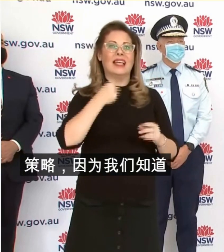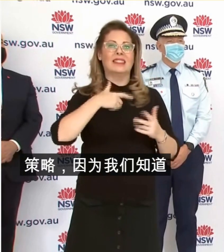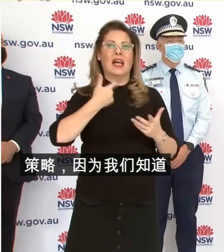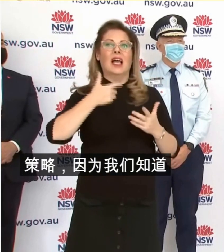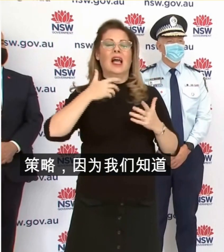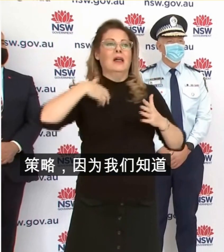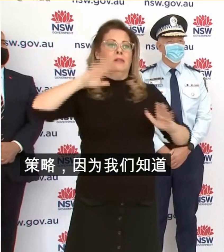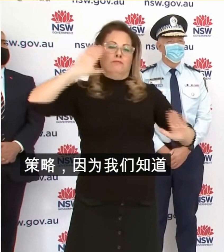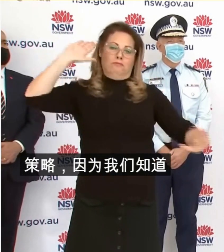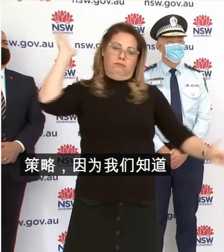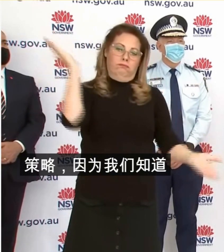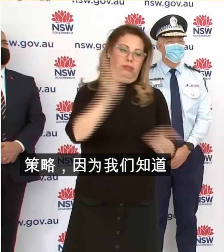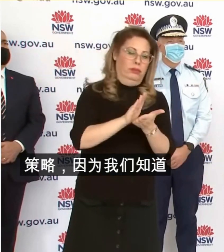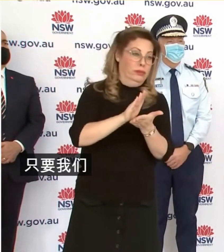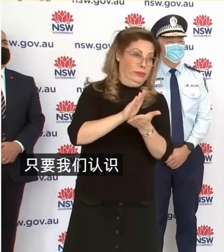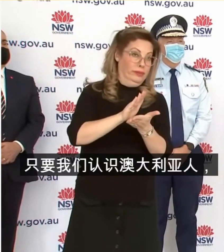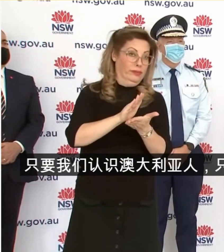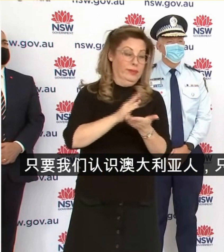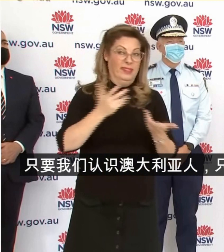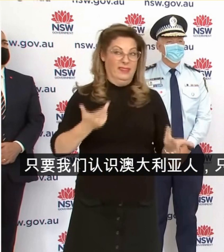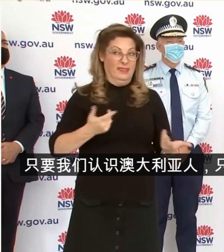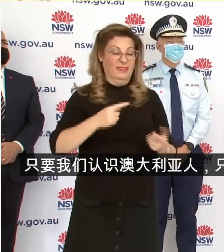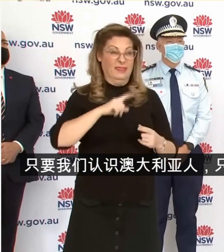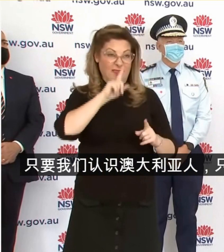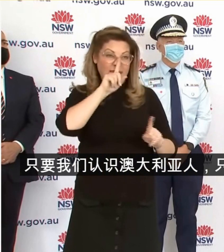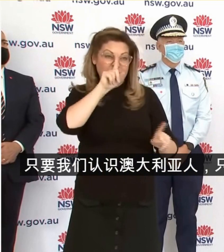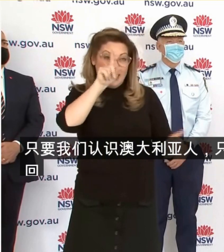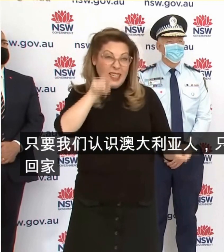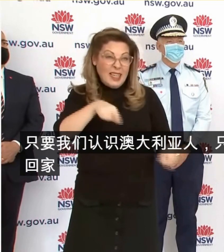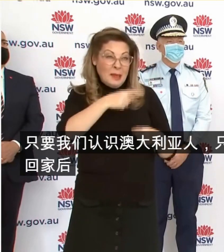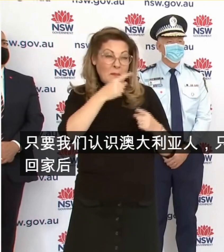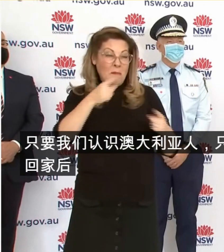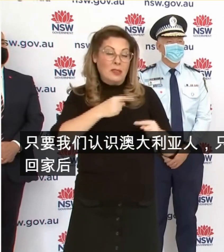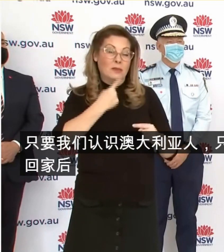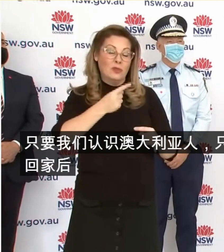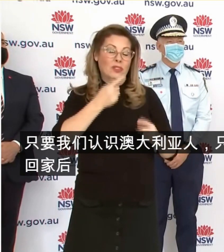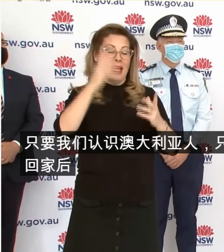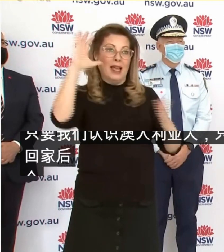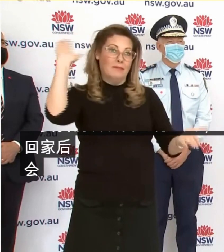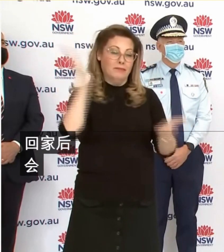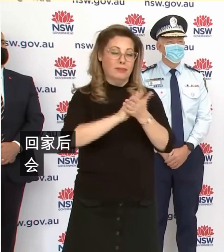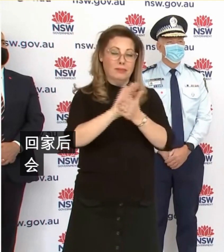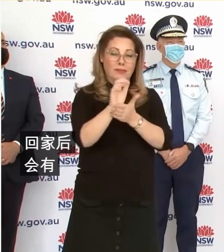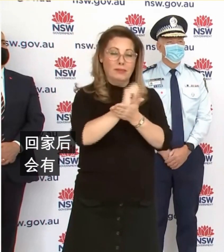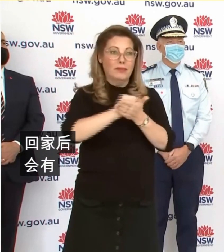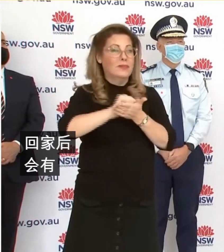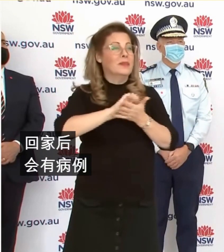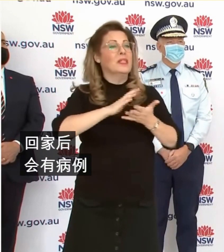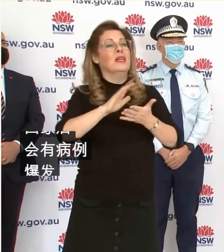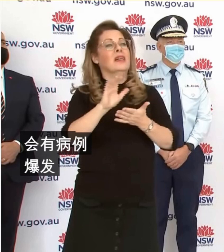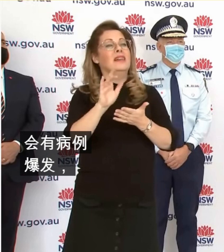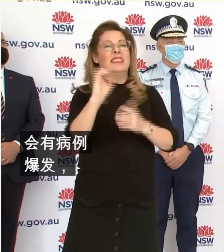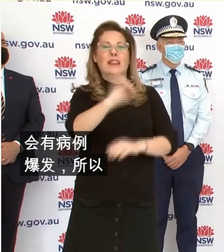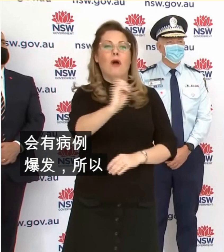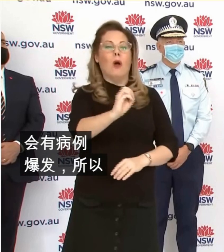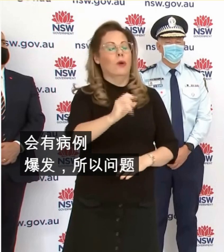long as Delta or so long as COVID exists around the world, so long as we know Australians are coming back home, there will be